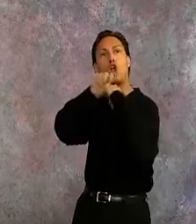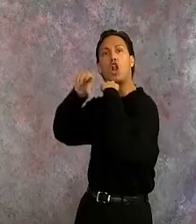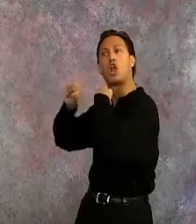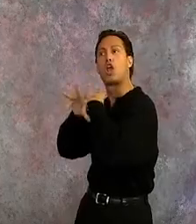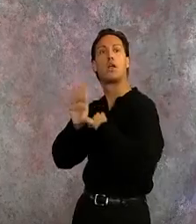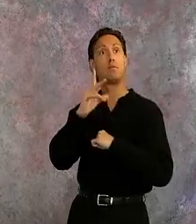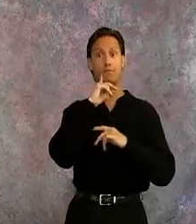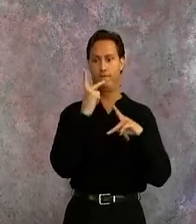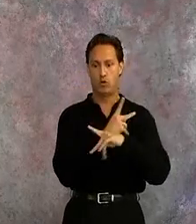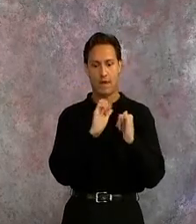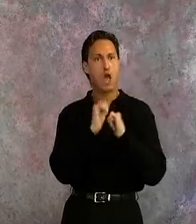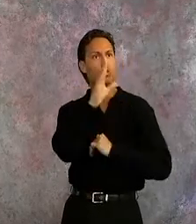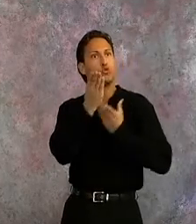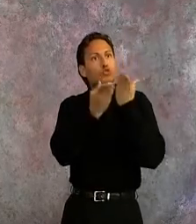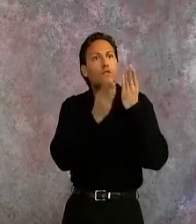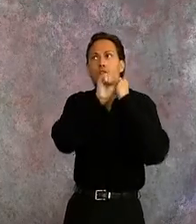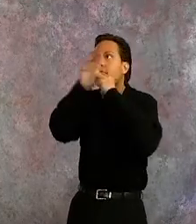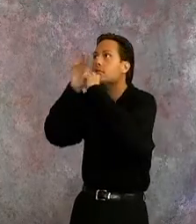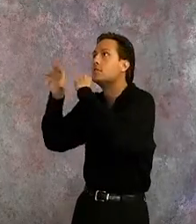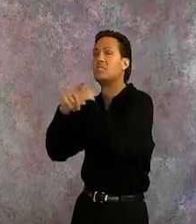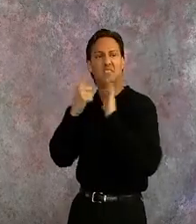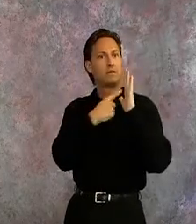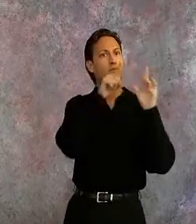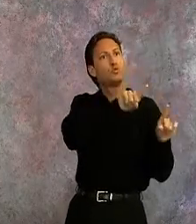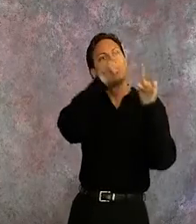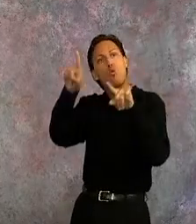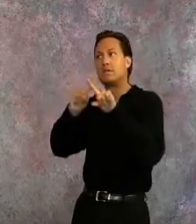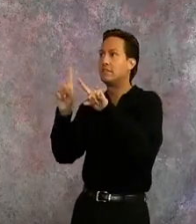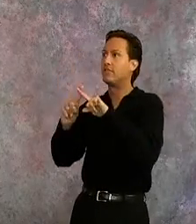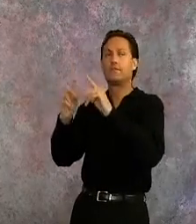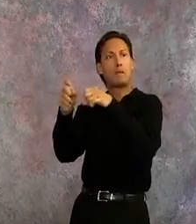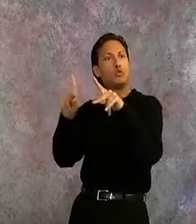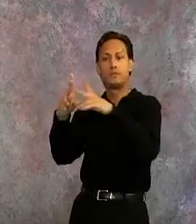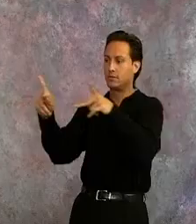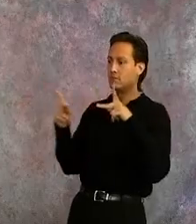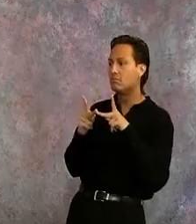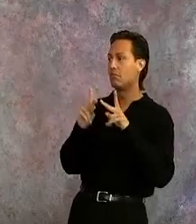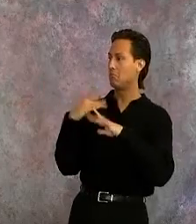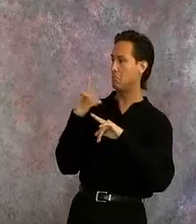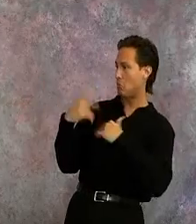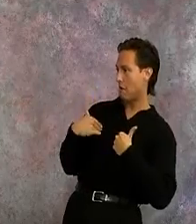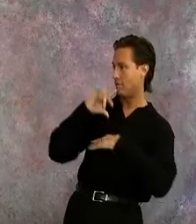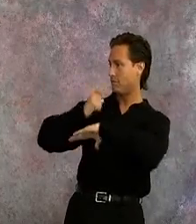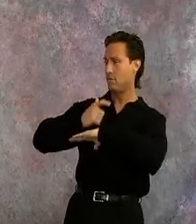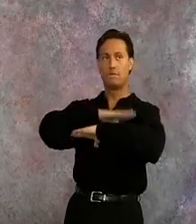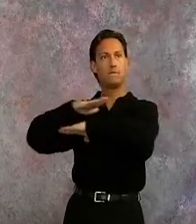outfitting services, and you go to game fairs or whatever it might be, resource fairs, to let folks know that your